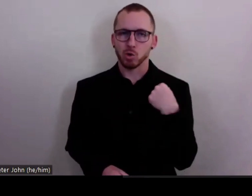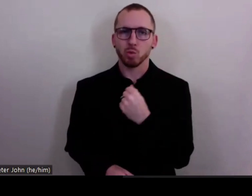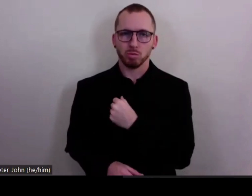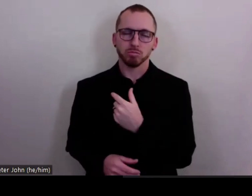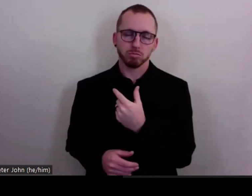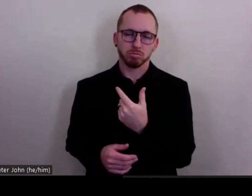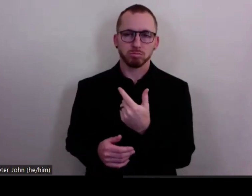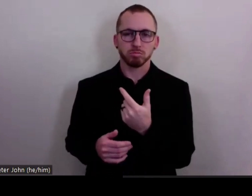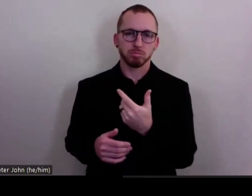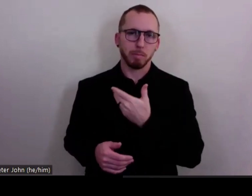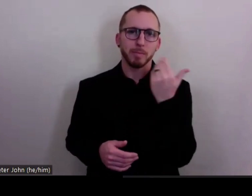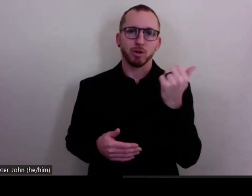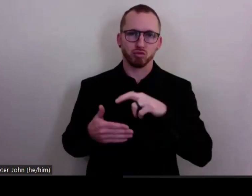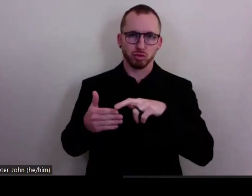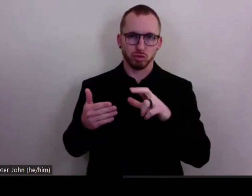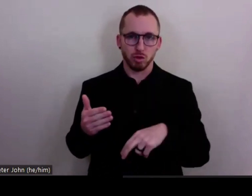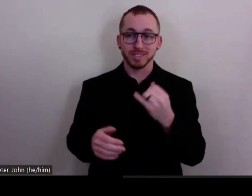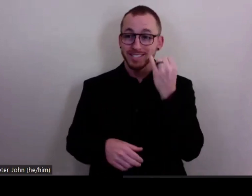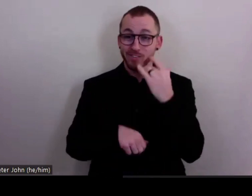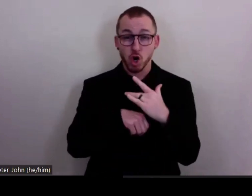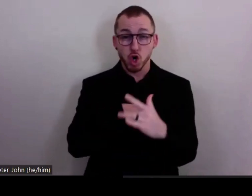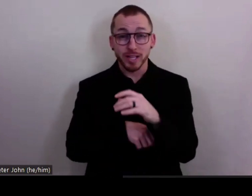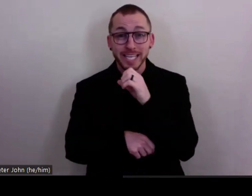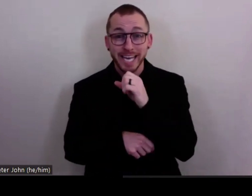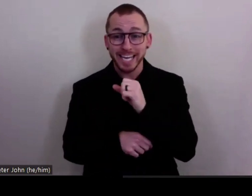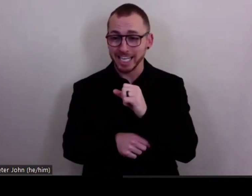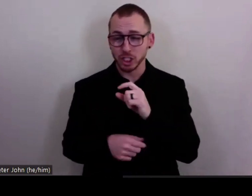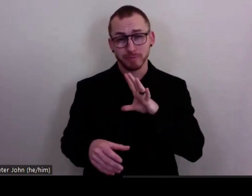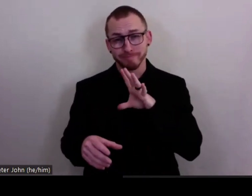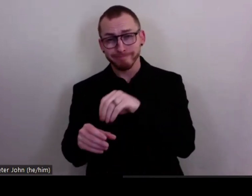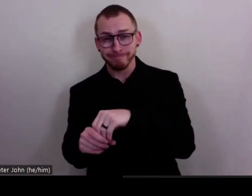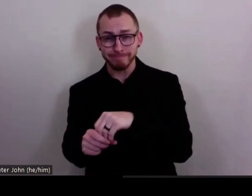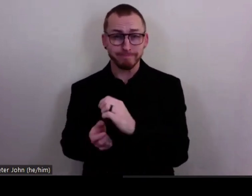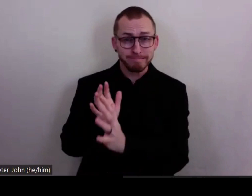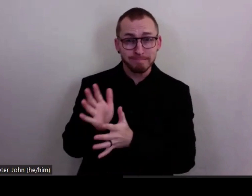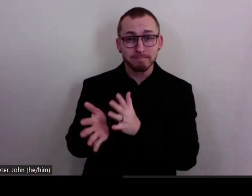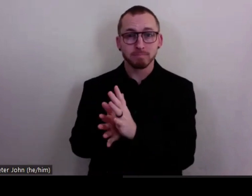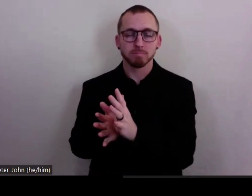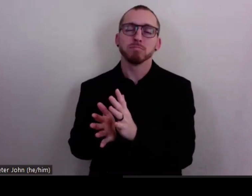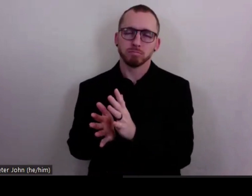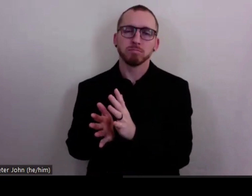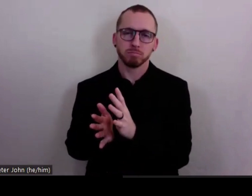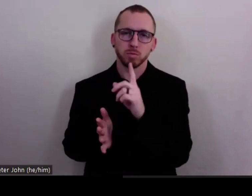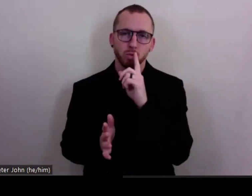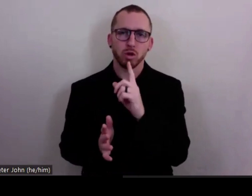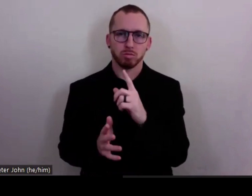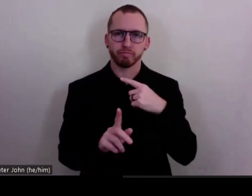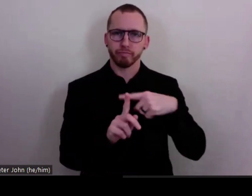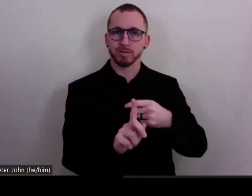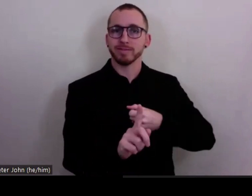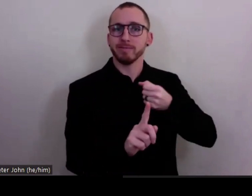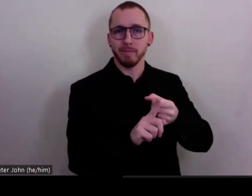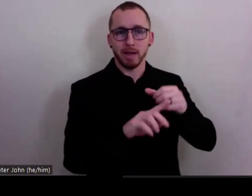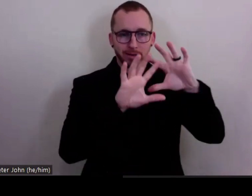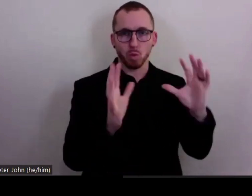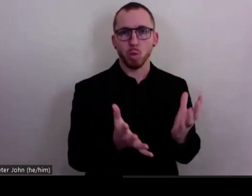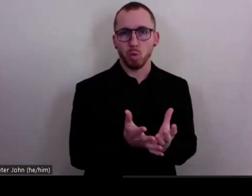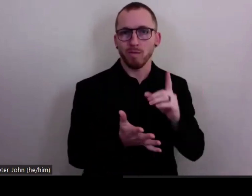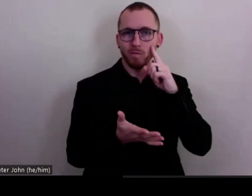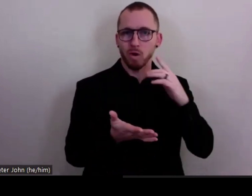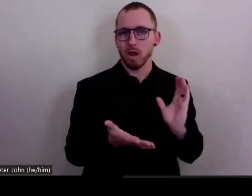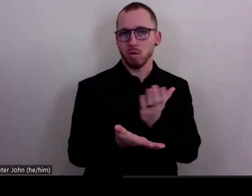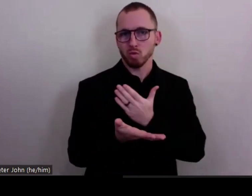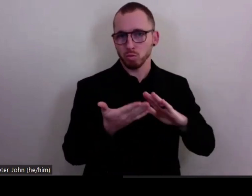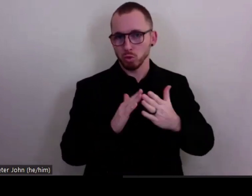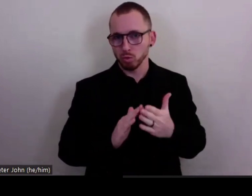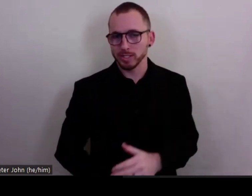them at an early age, I think that we're going to be doing great things for our community as a whole. Because when we get to see them at